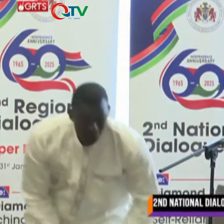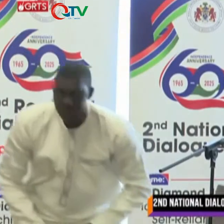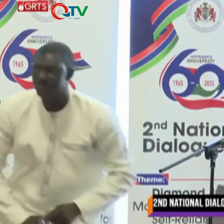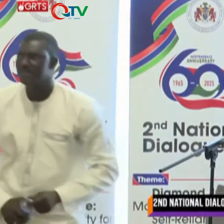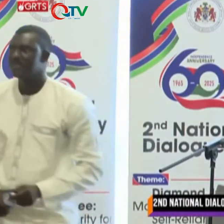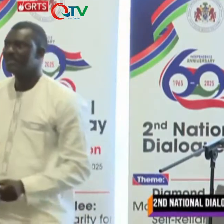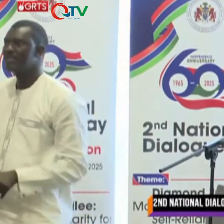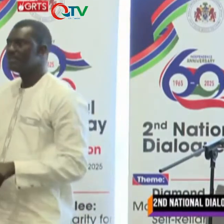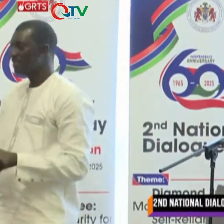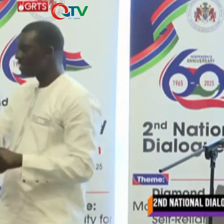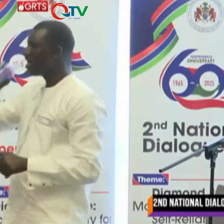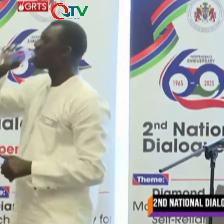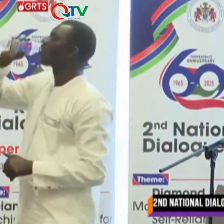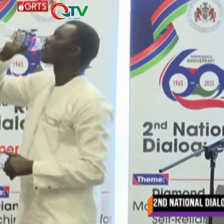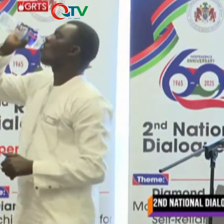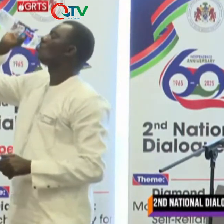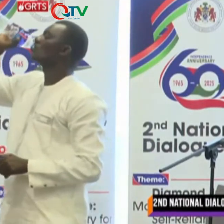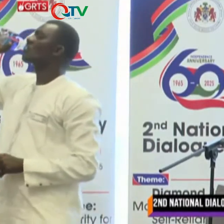Volume?